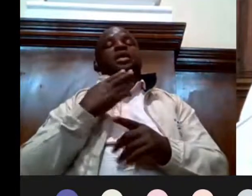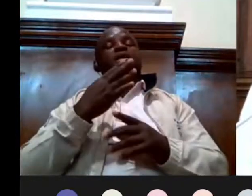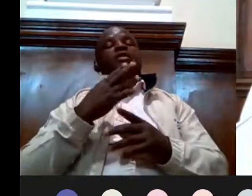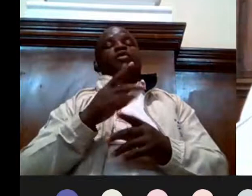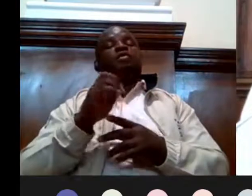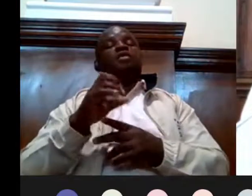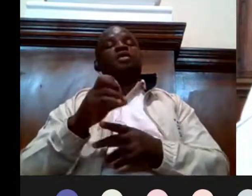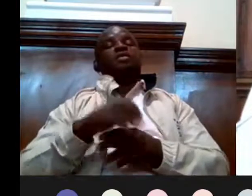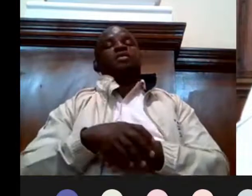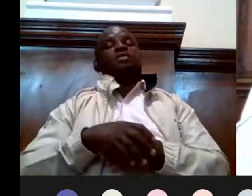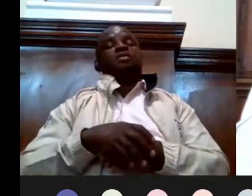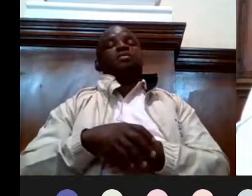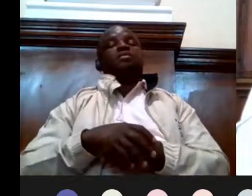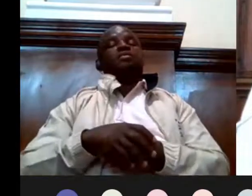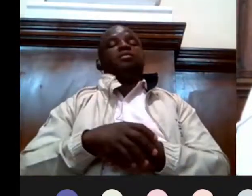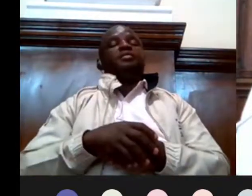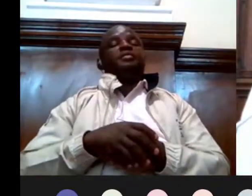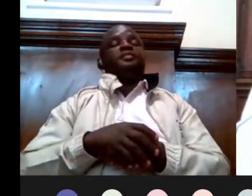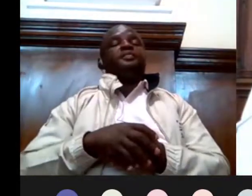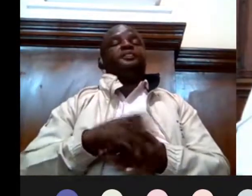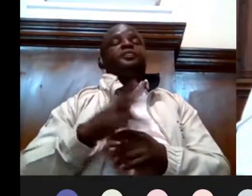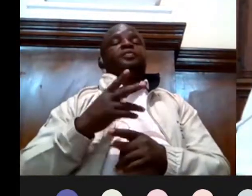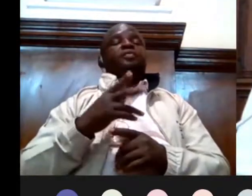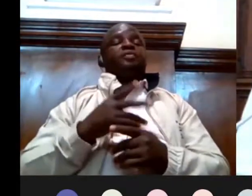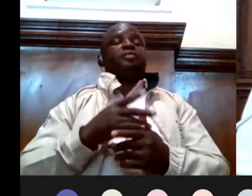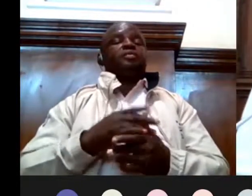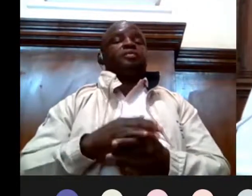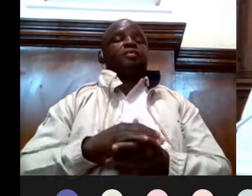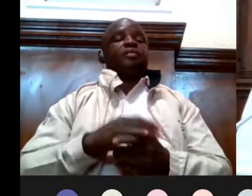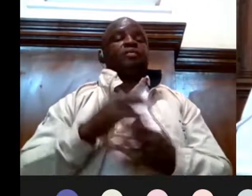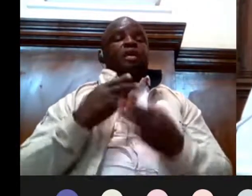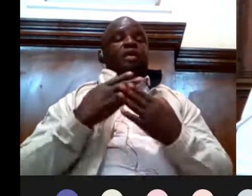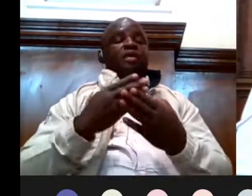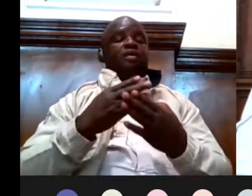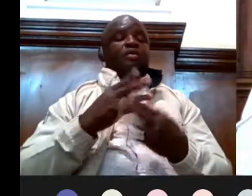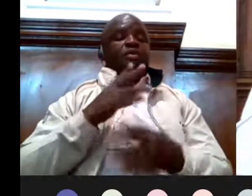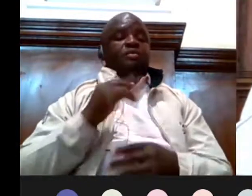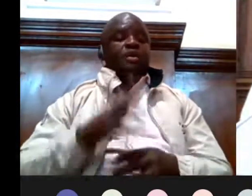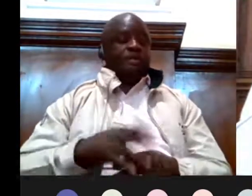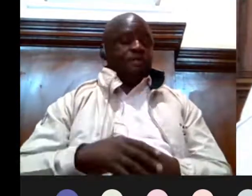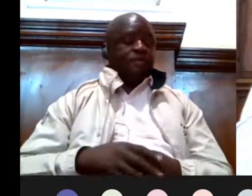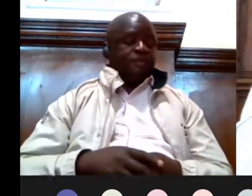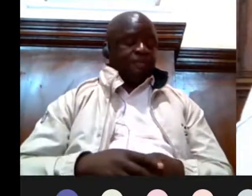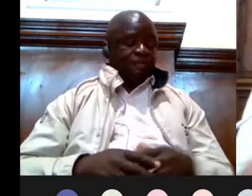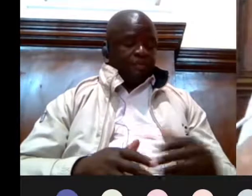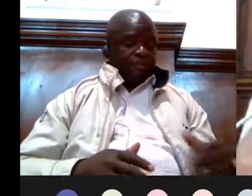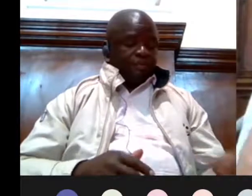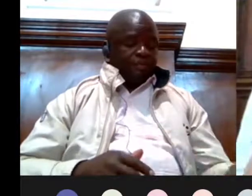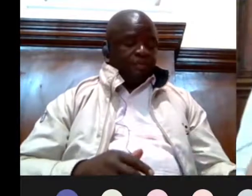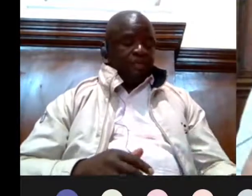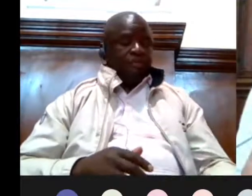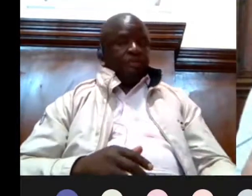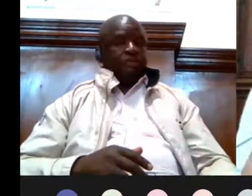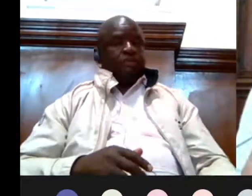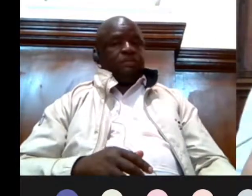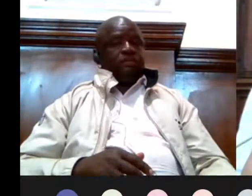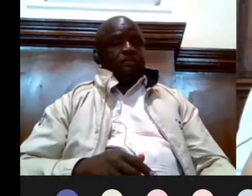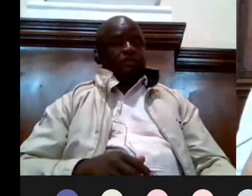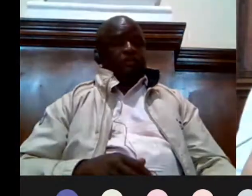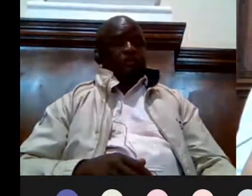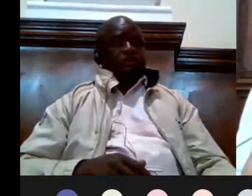Honorable venturing MC. Into previous marginalized fields. Thank you, Honorable Speaker. Thank you, Honorable